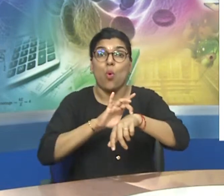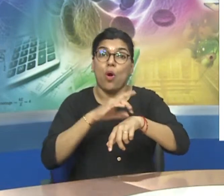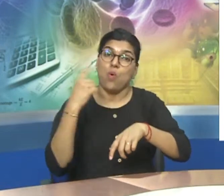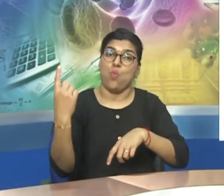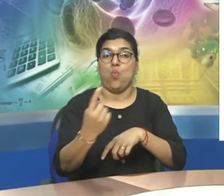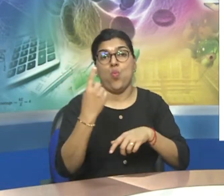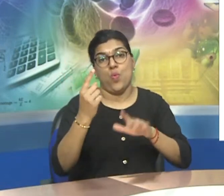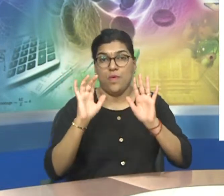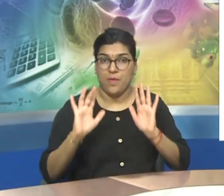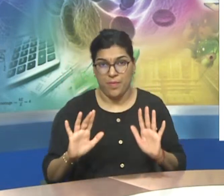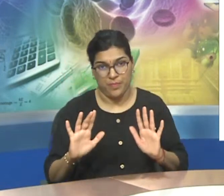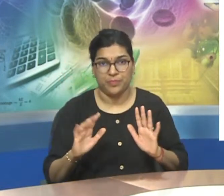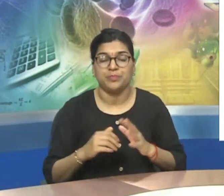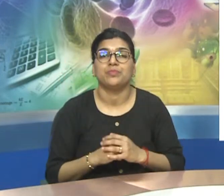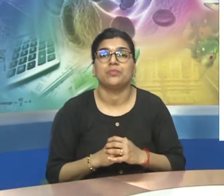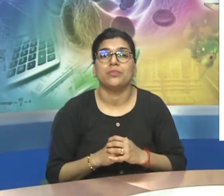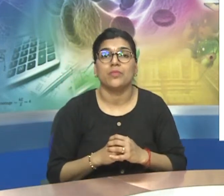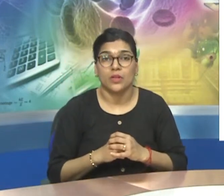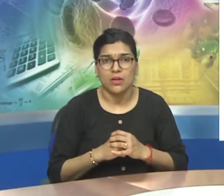Anatomical waste.